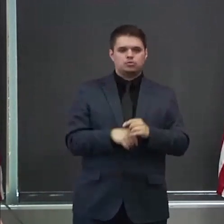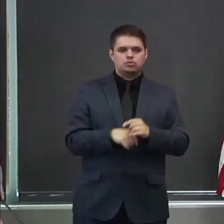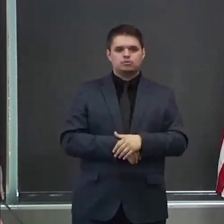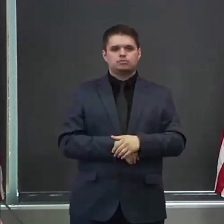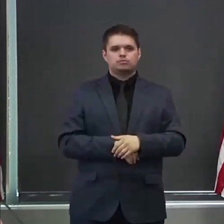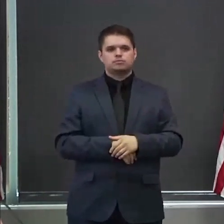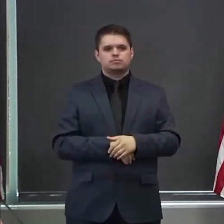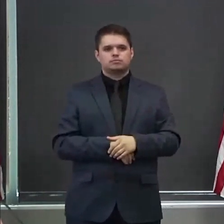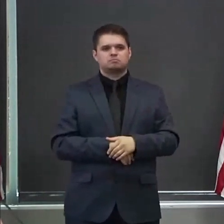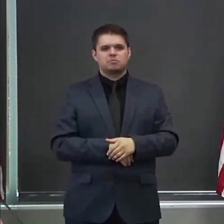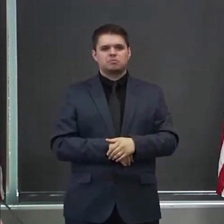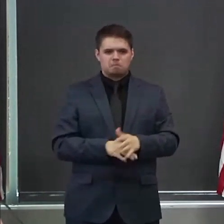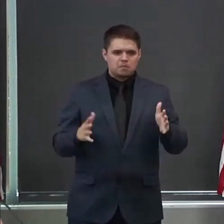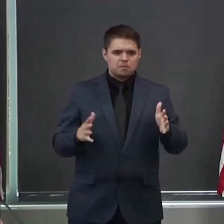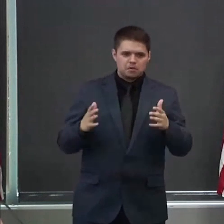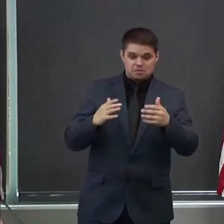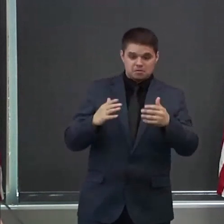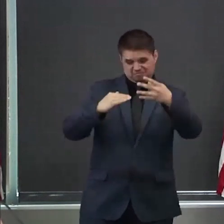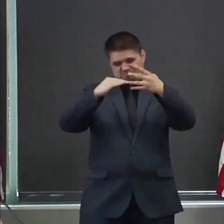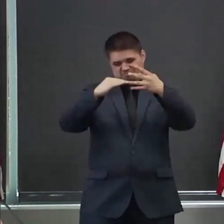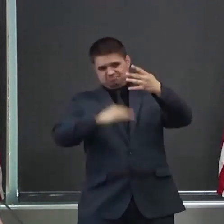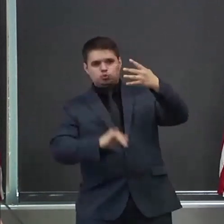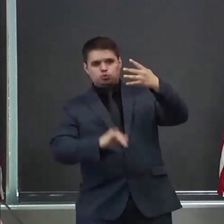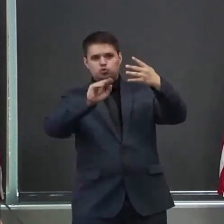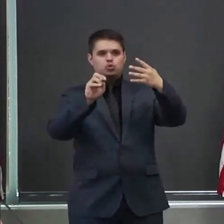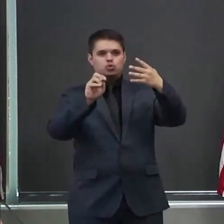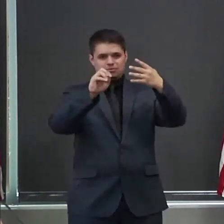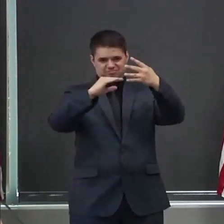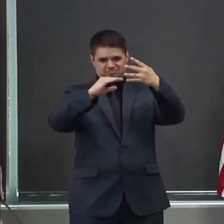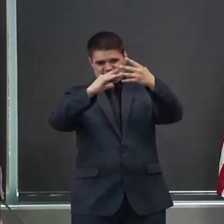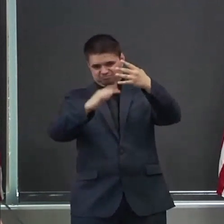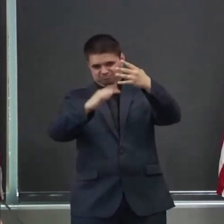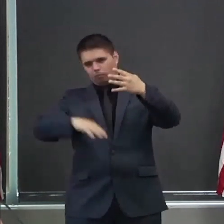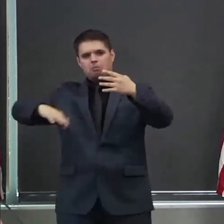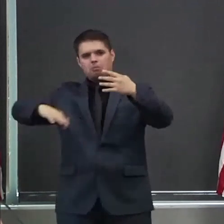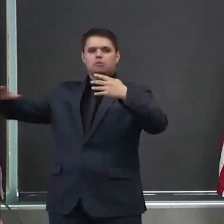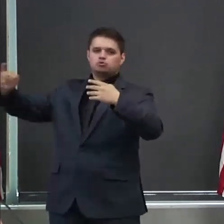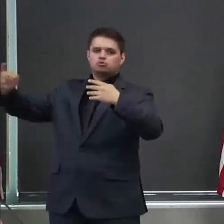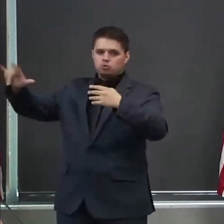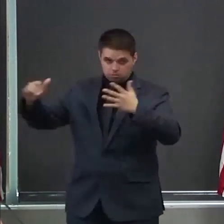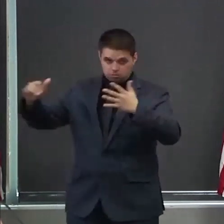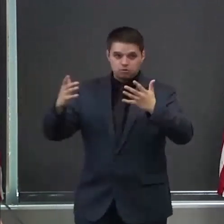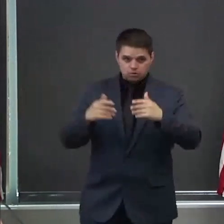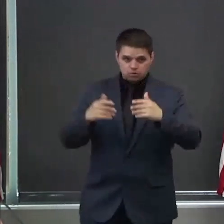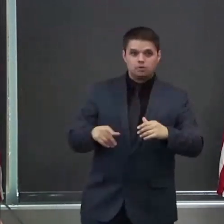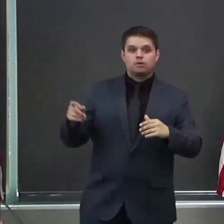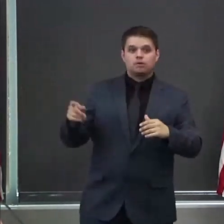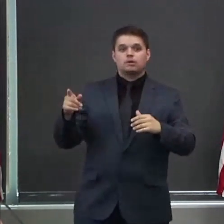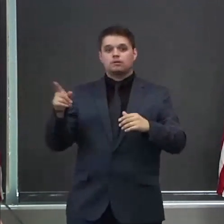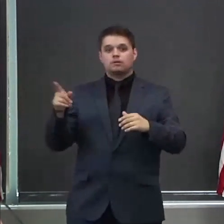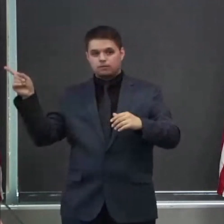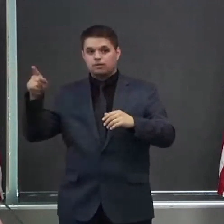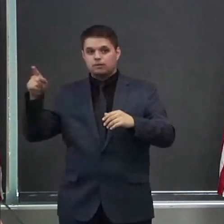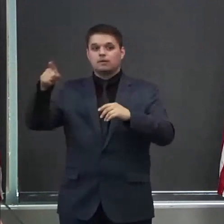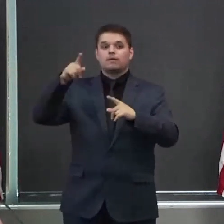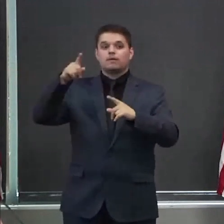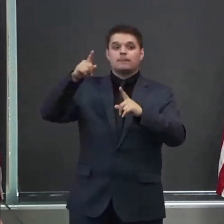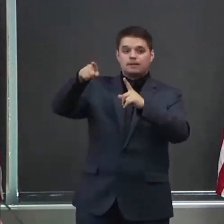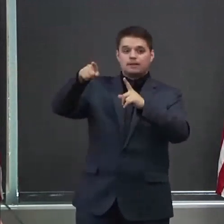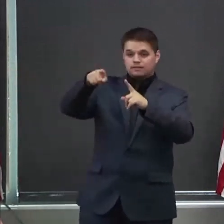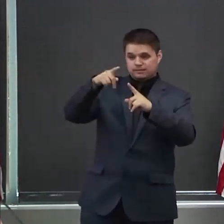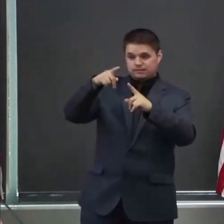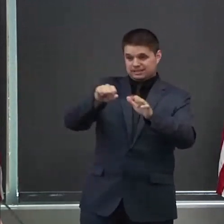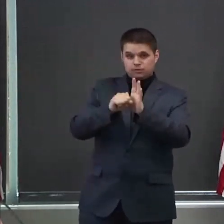and the comparison to the state of Washington, that our Ducks and Beavers can tackle the Huskies and the Cougars